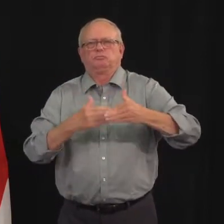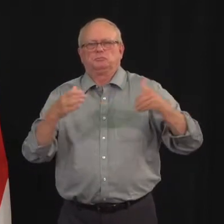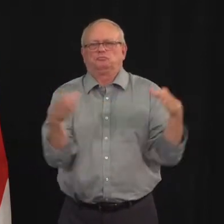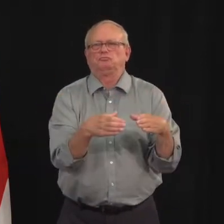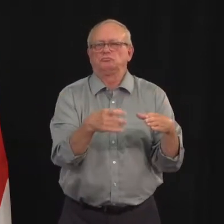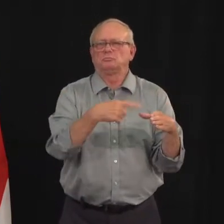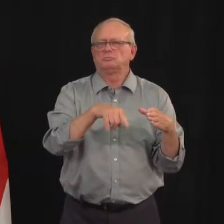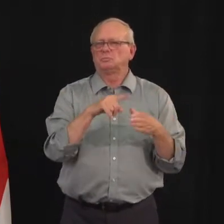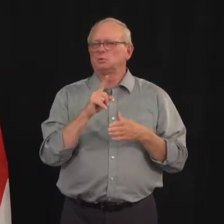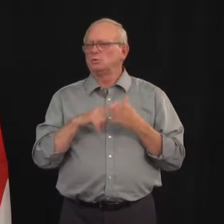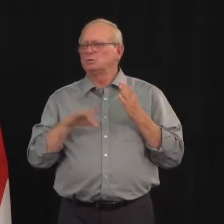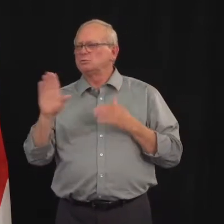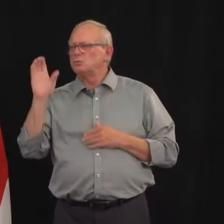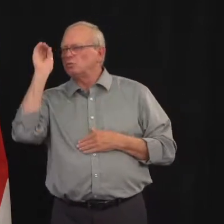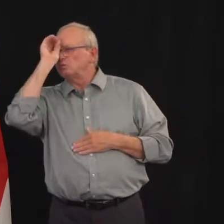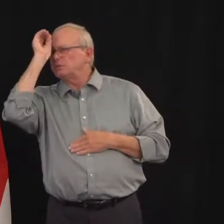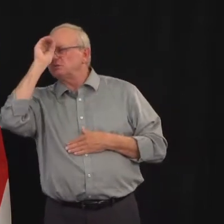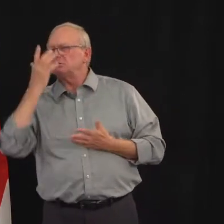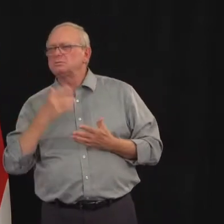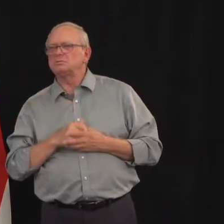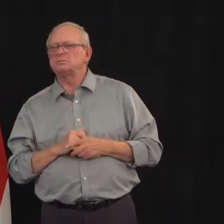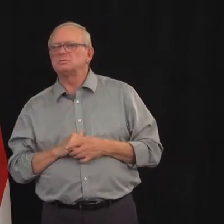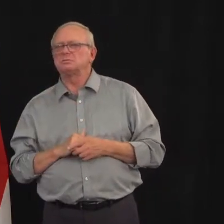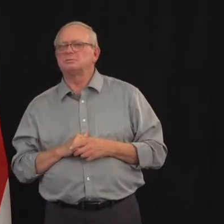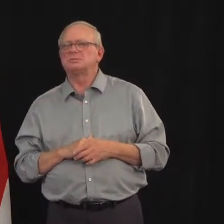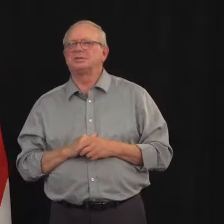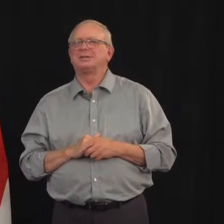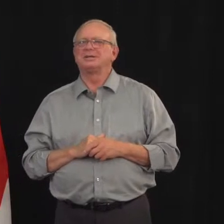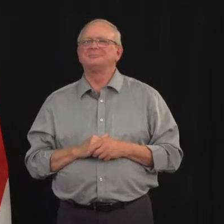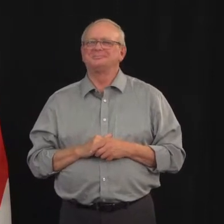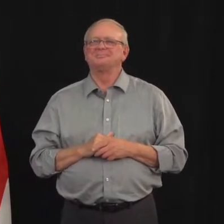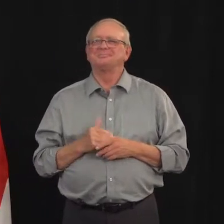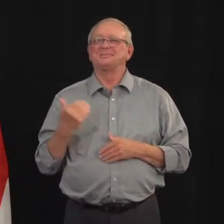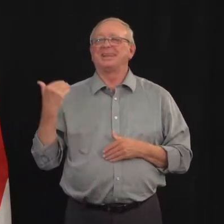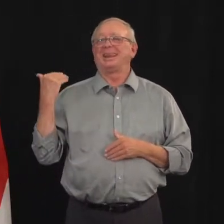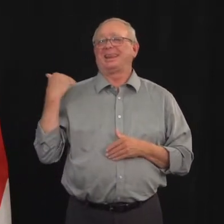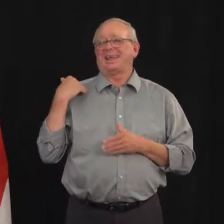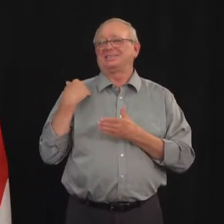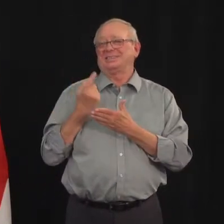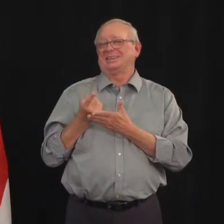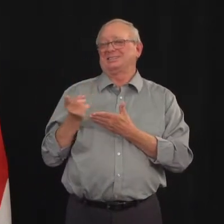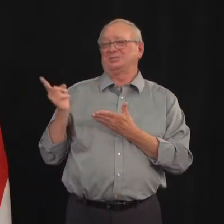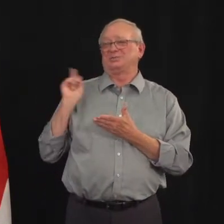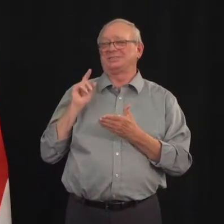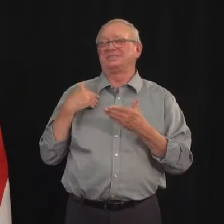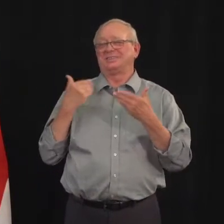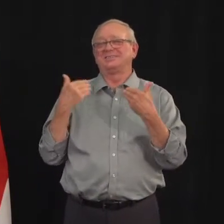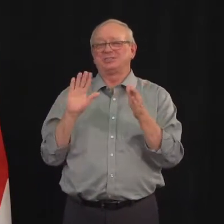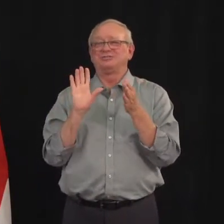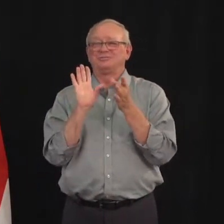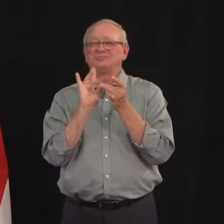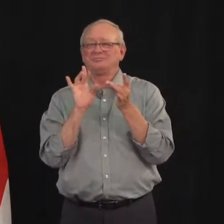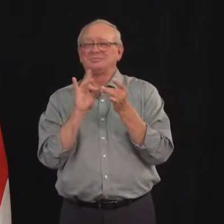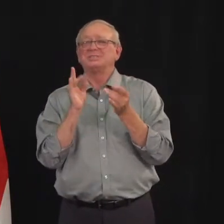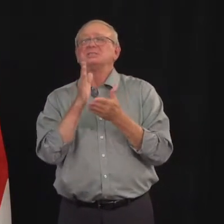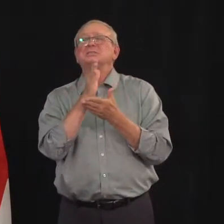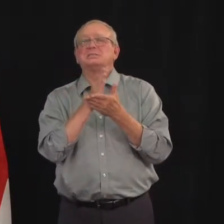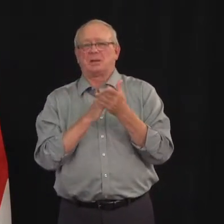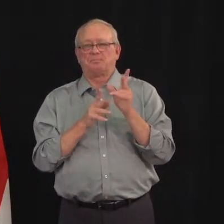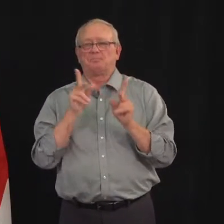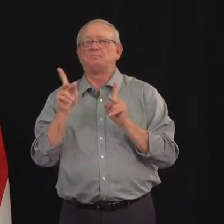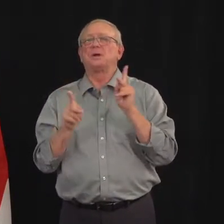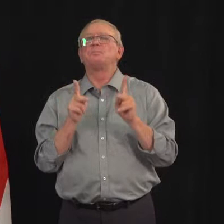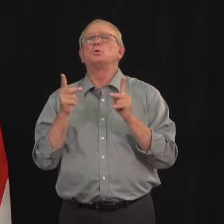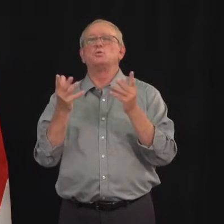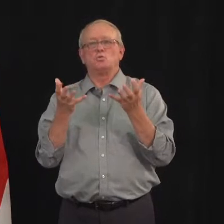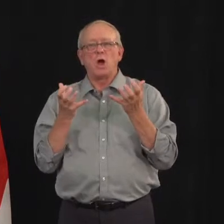call to let the virus spread in some populations to develop that herd immunity. And one